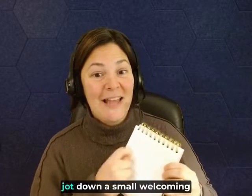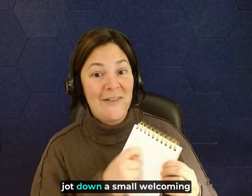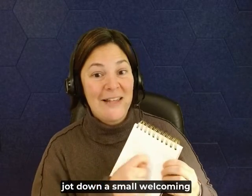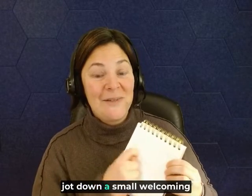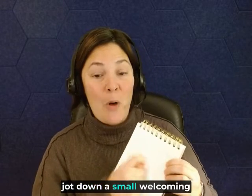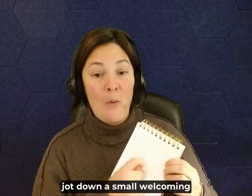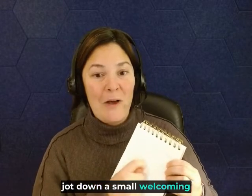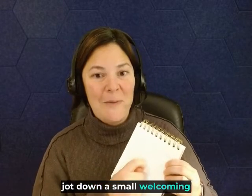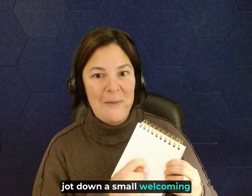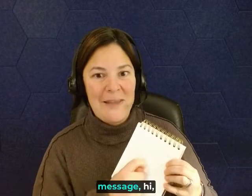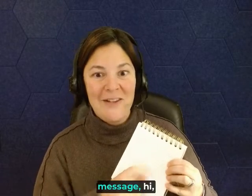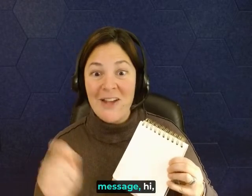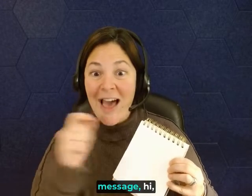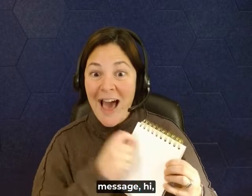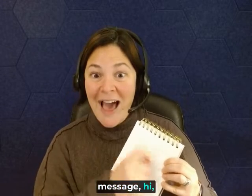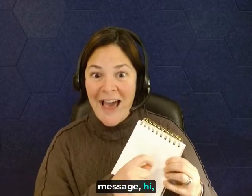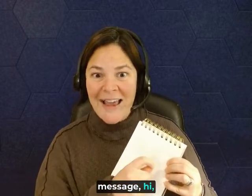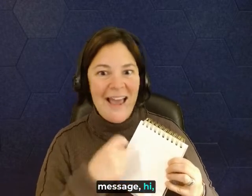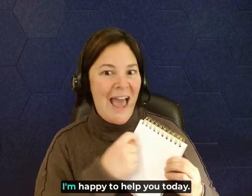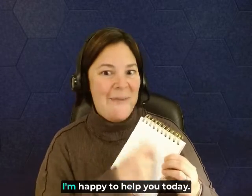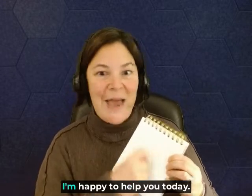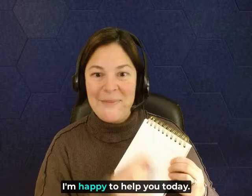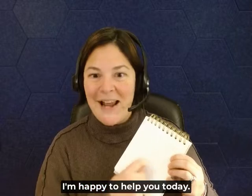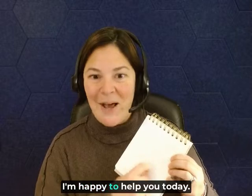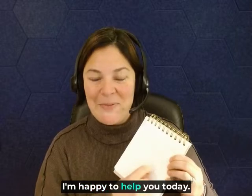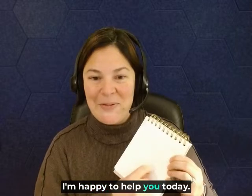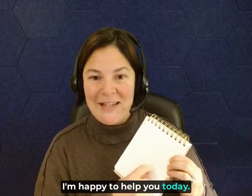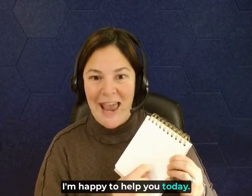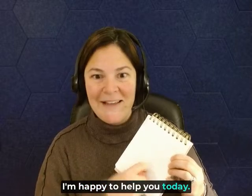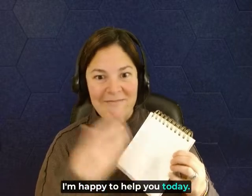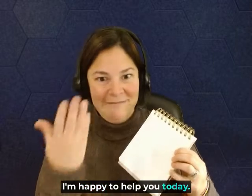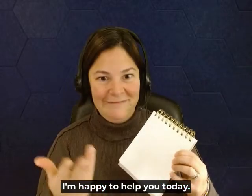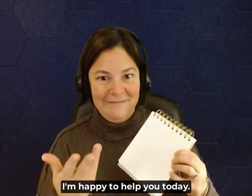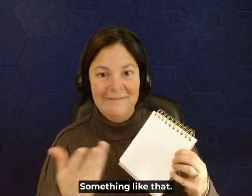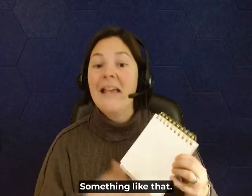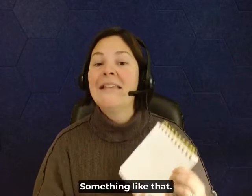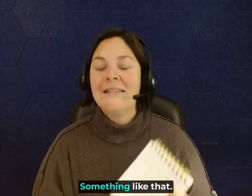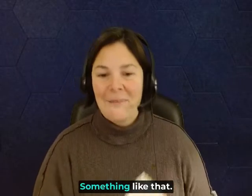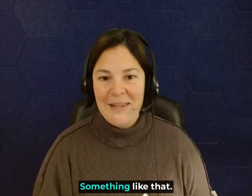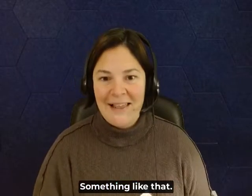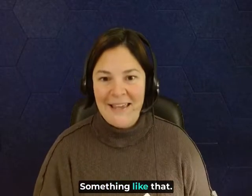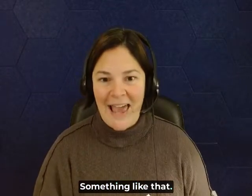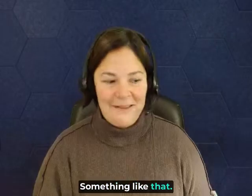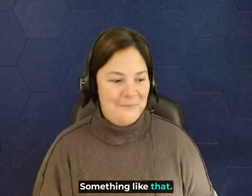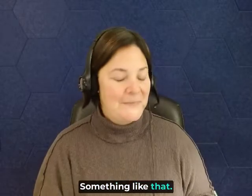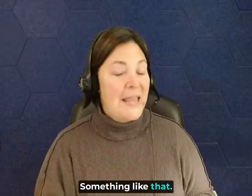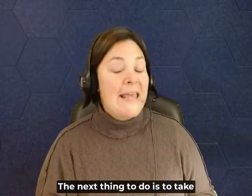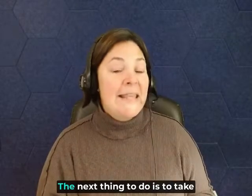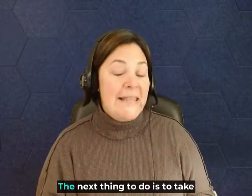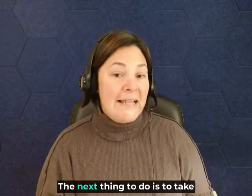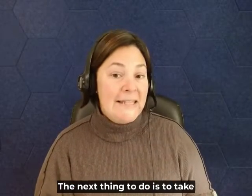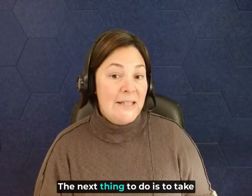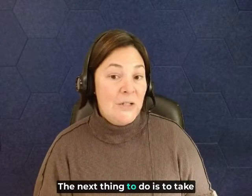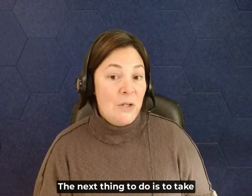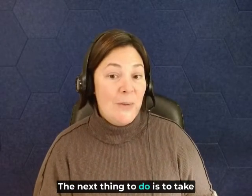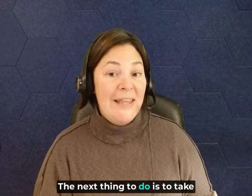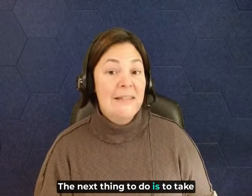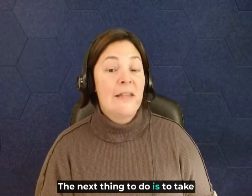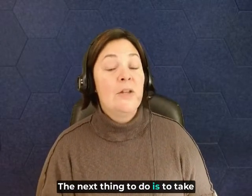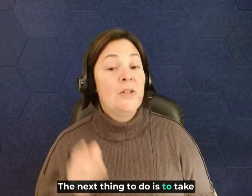a small welcoming message. Hi, I'm happy to help you today. Something like that. The next thing to do is to